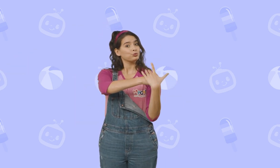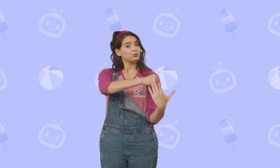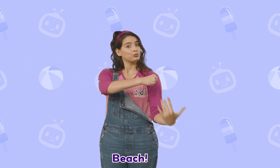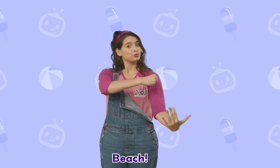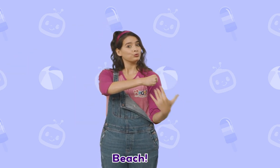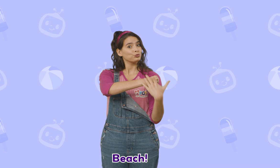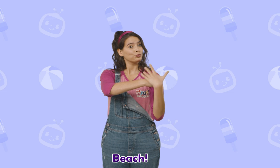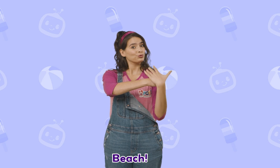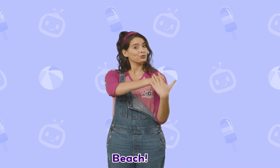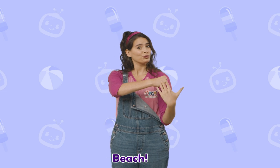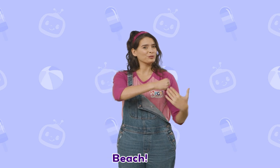Beach.